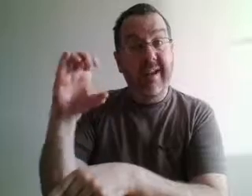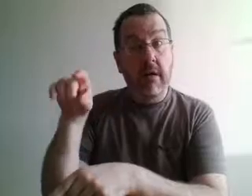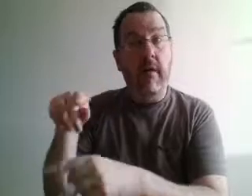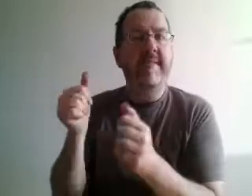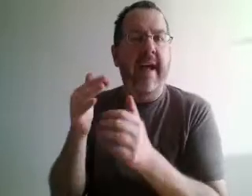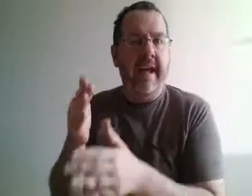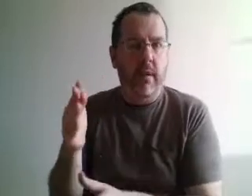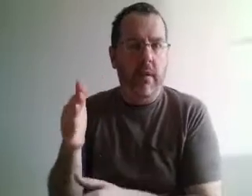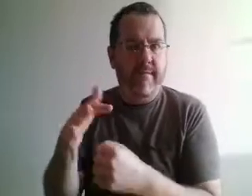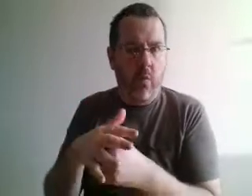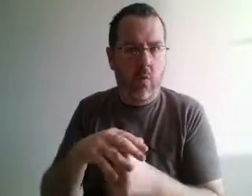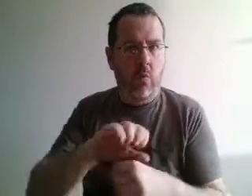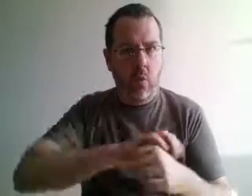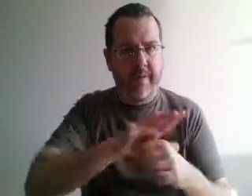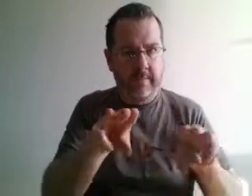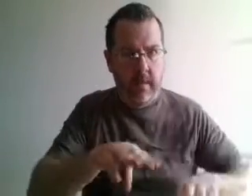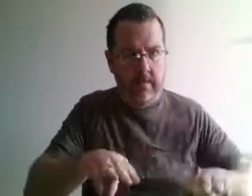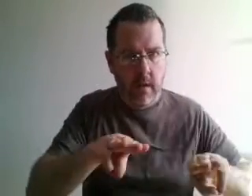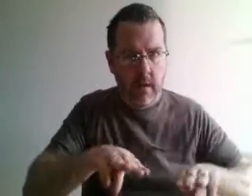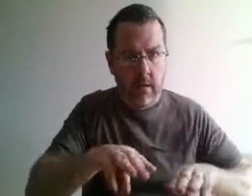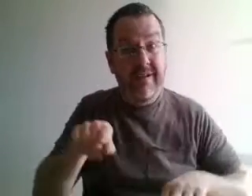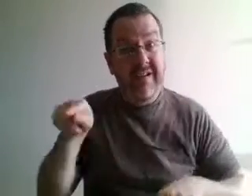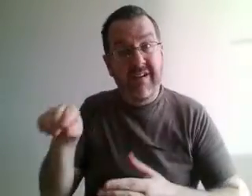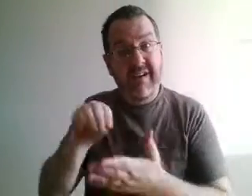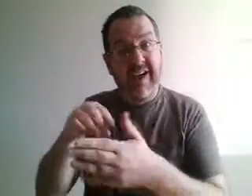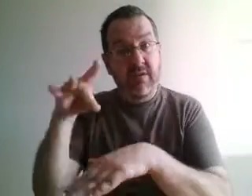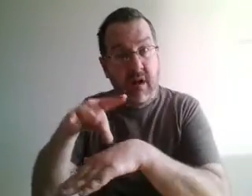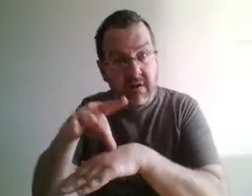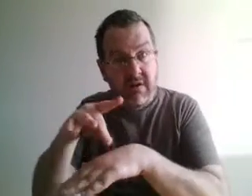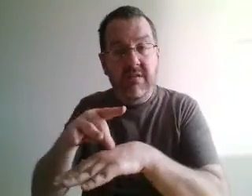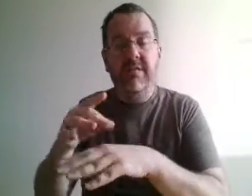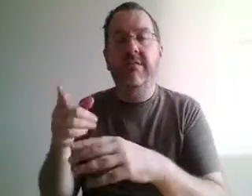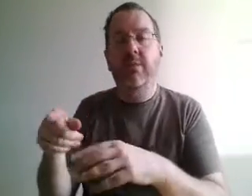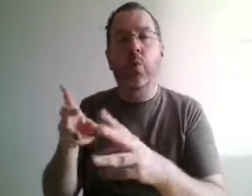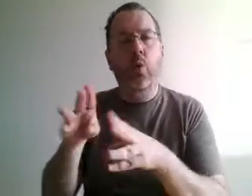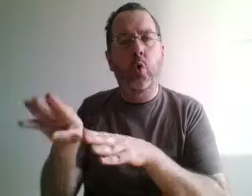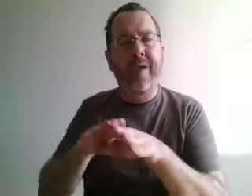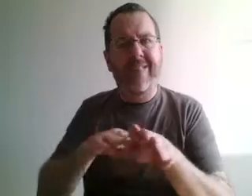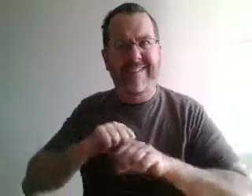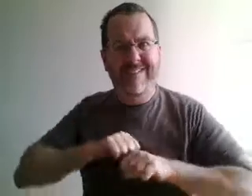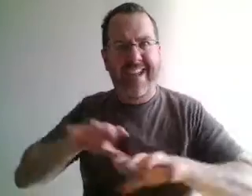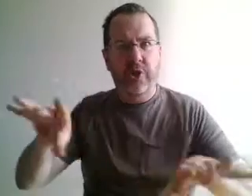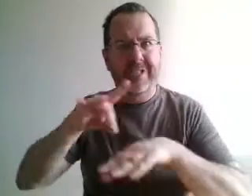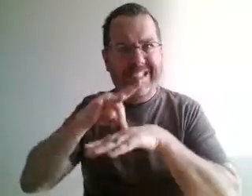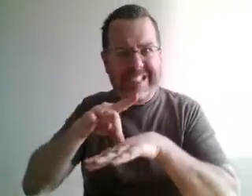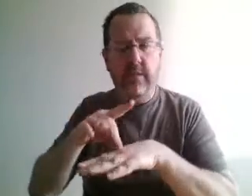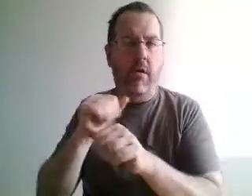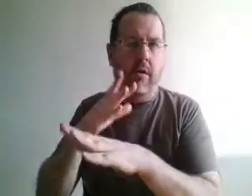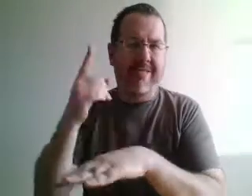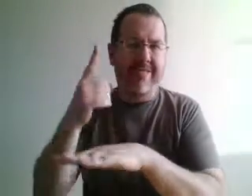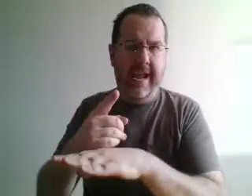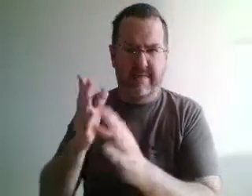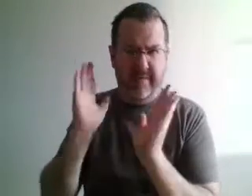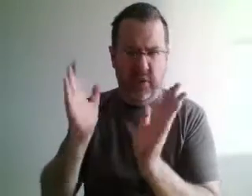and the intensive care doctors, infectious disease and respiratory doctors are all there, trained up to deal with you in